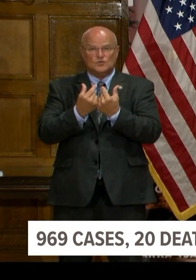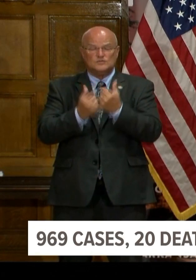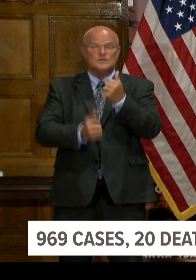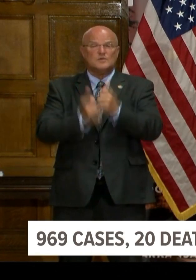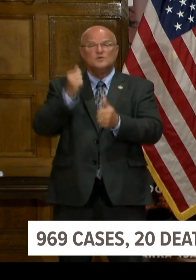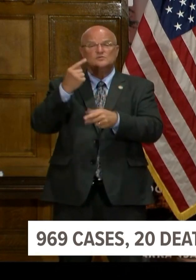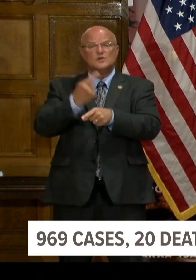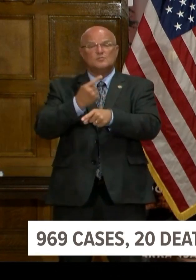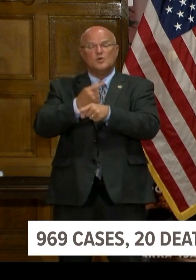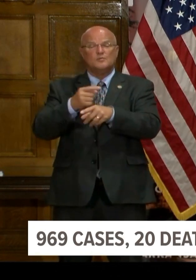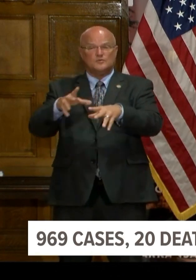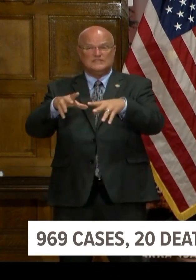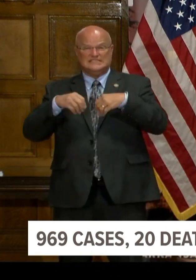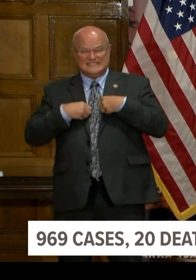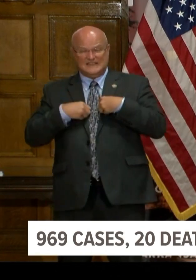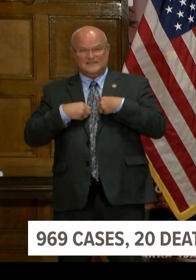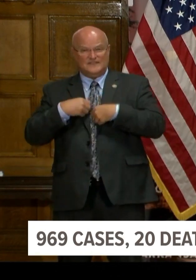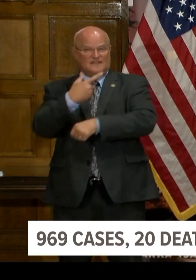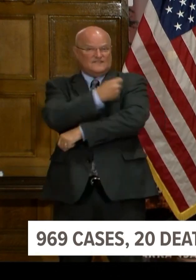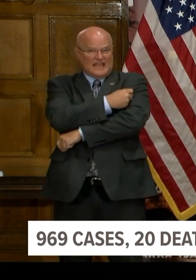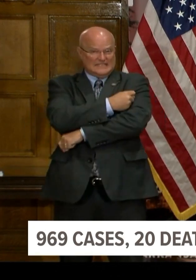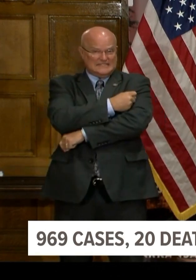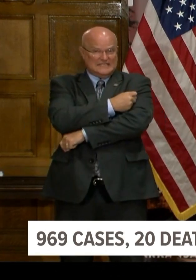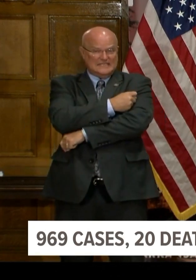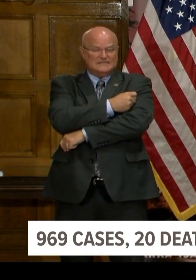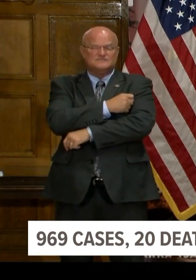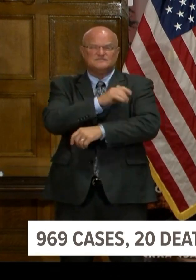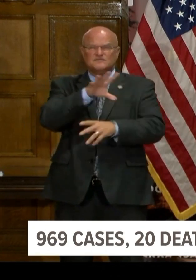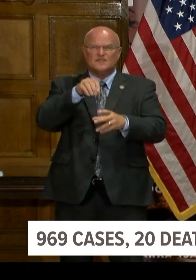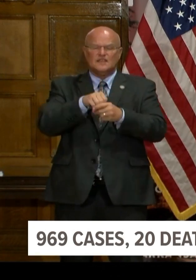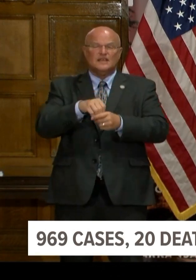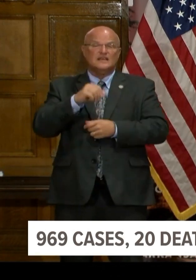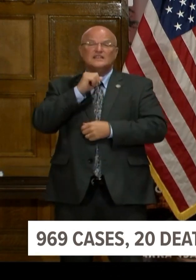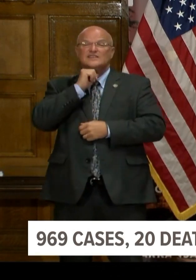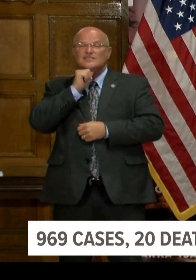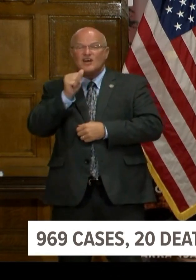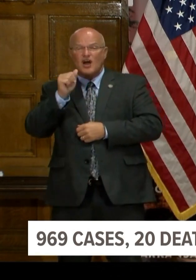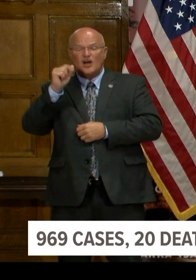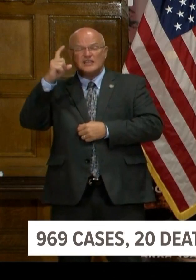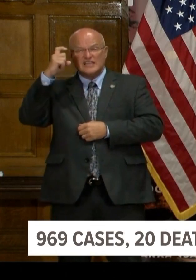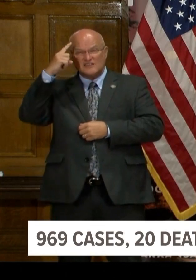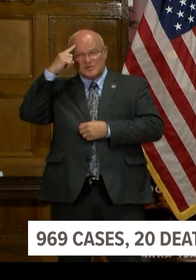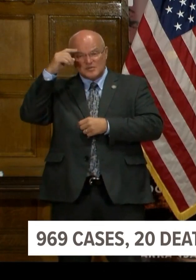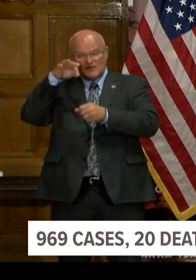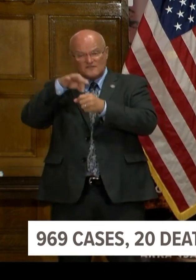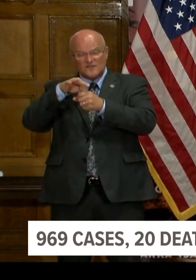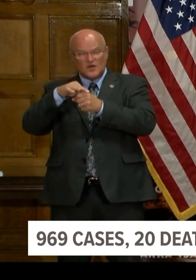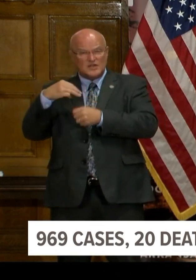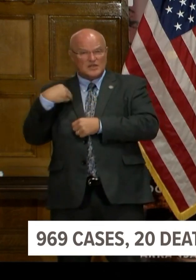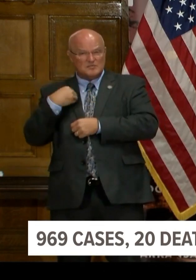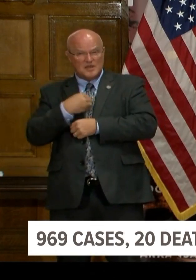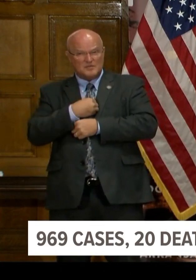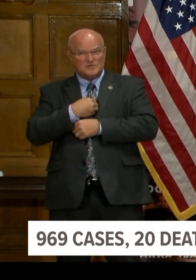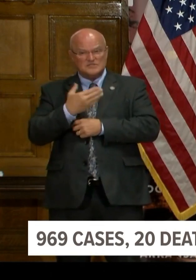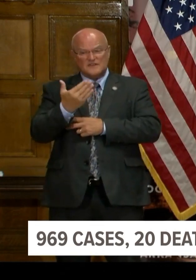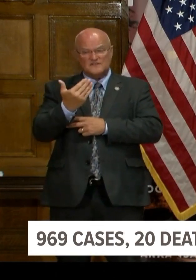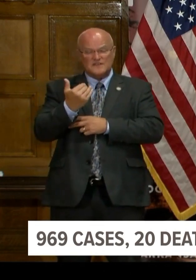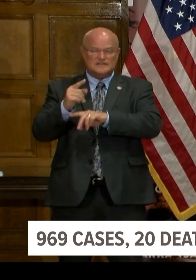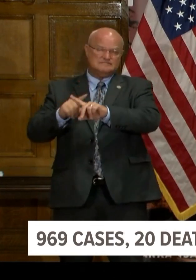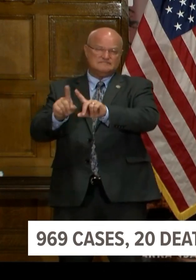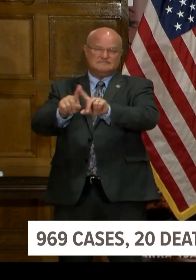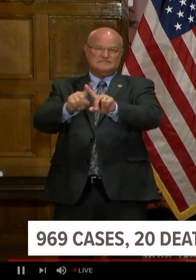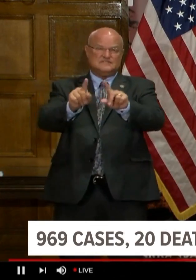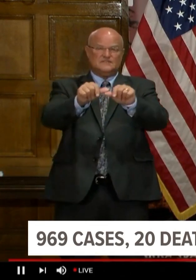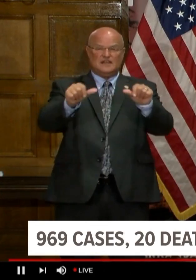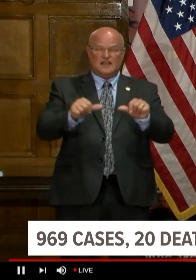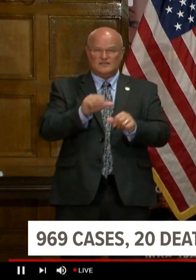most appropriate to receive vaccines. We're comprised of non-governmental voting members. There's 15 of us from different